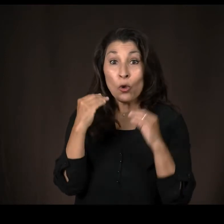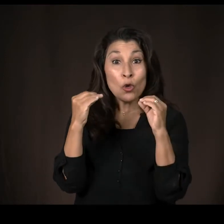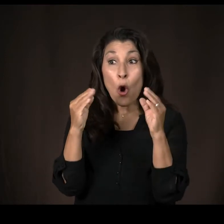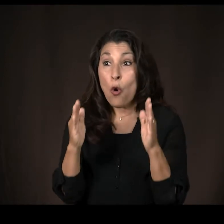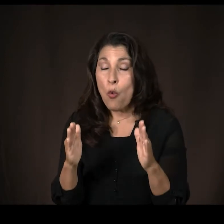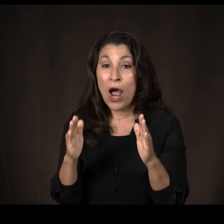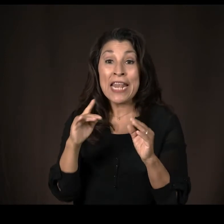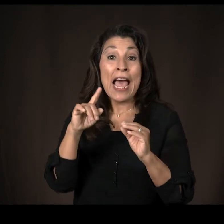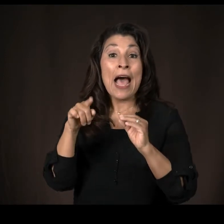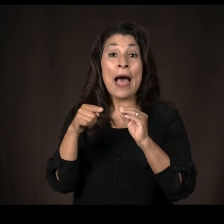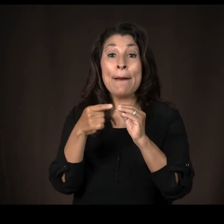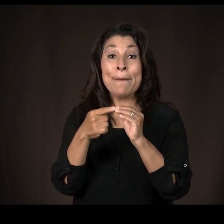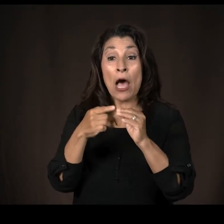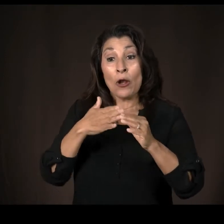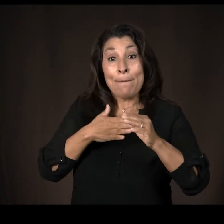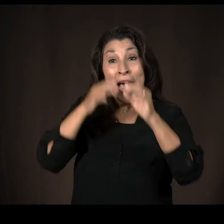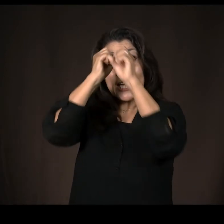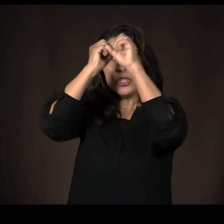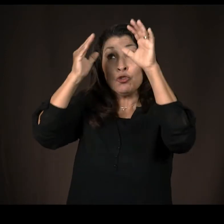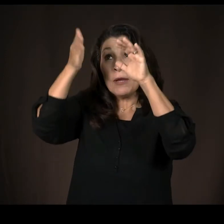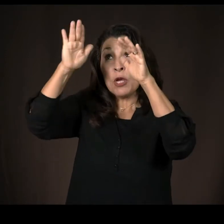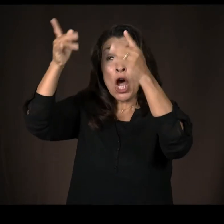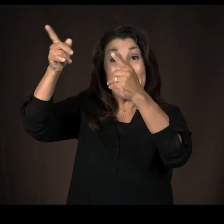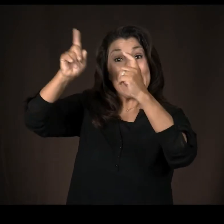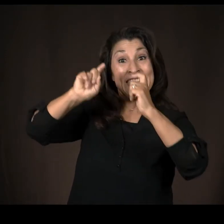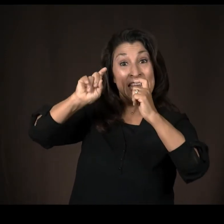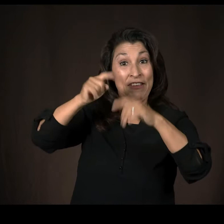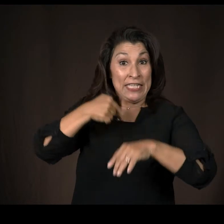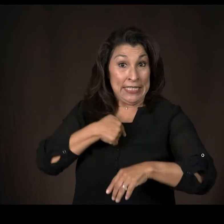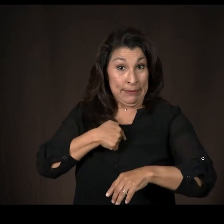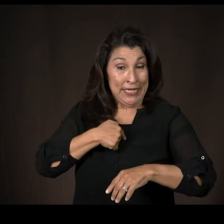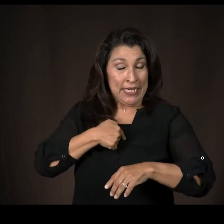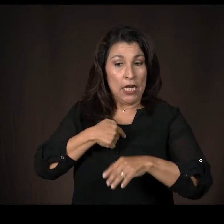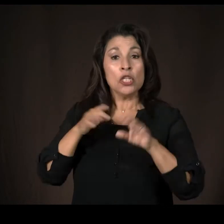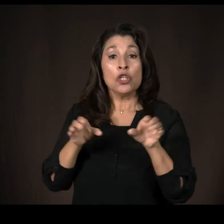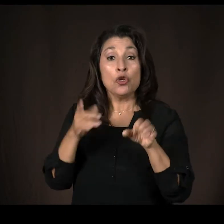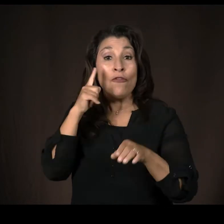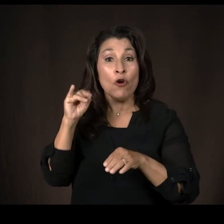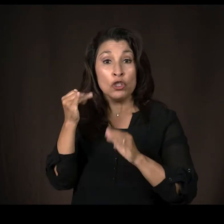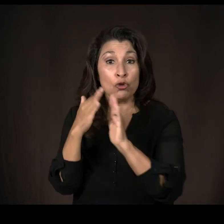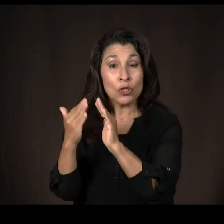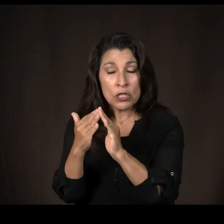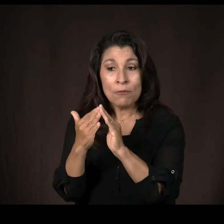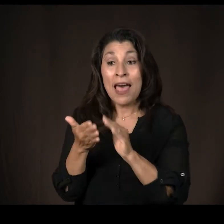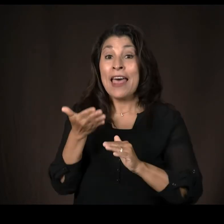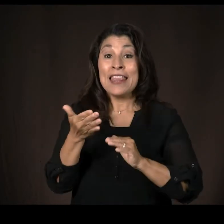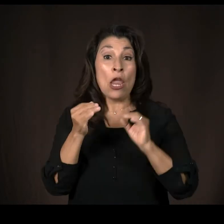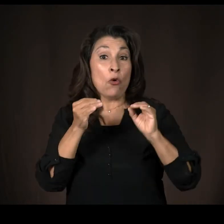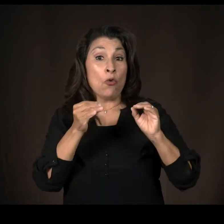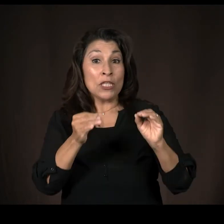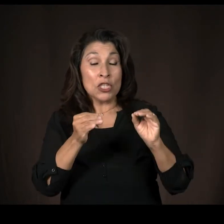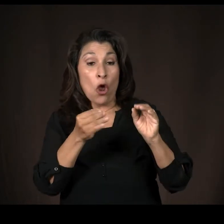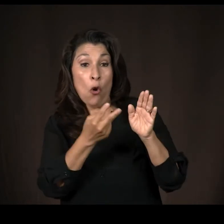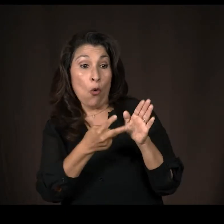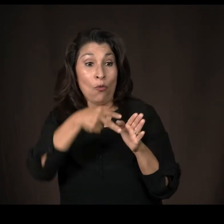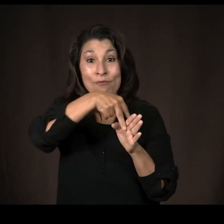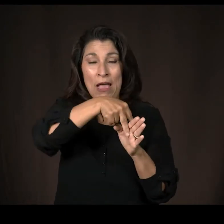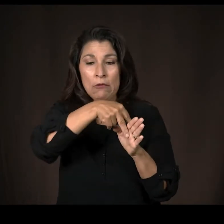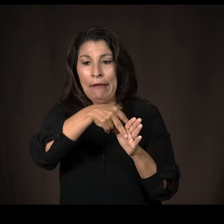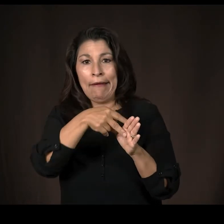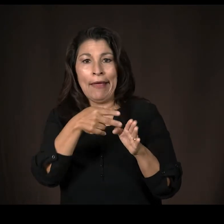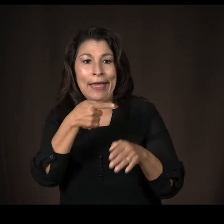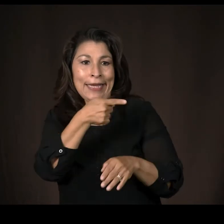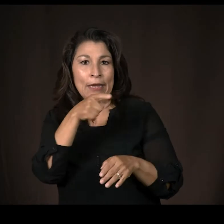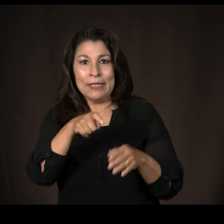my God had put in my heart to do for Jerusalem. There were no mounts with me except the one I was riding on. He evidently